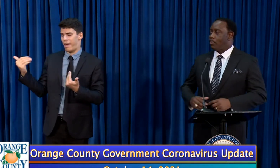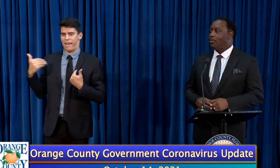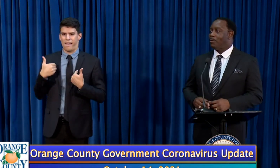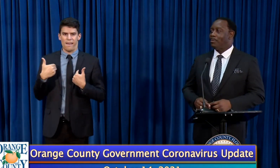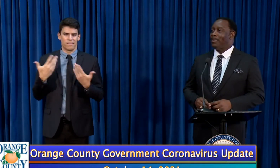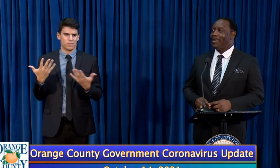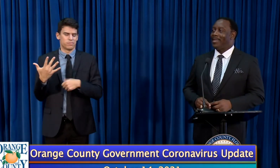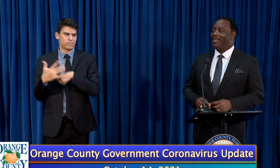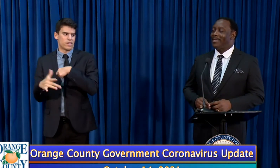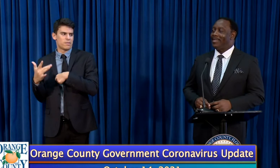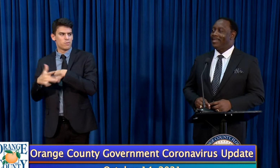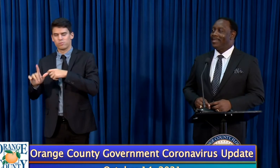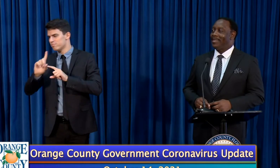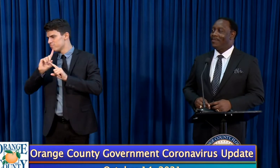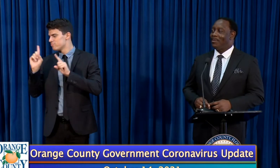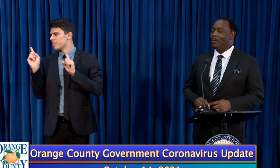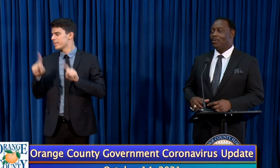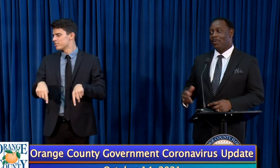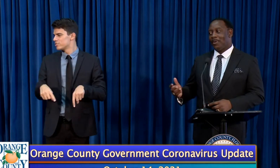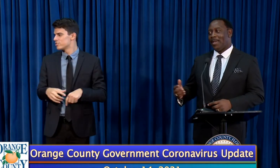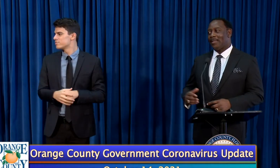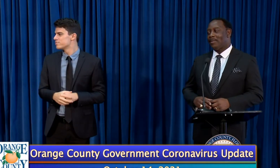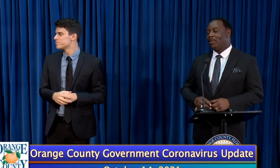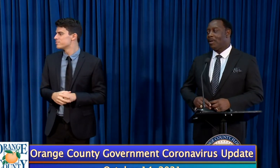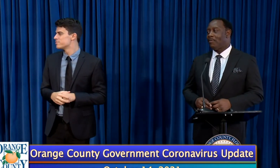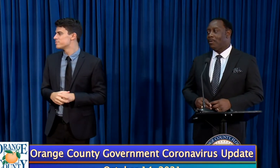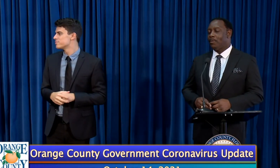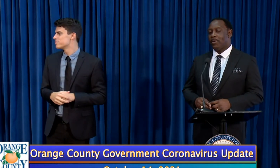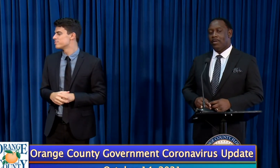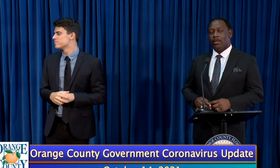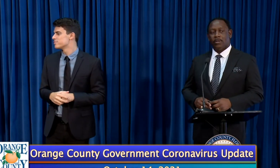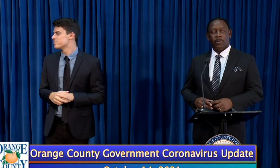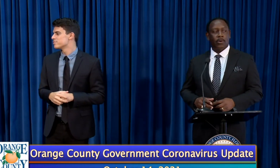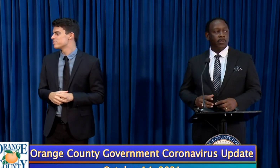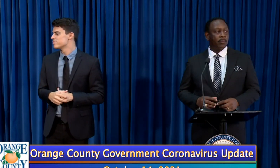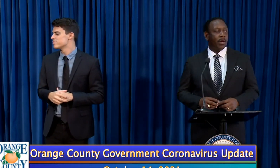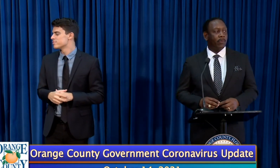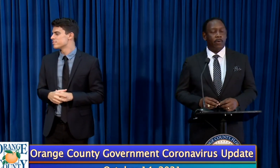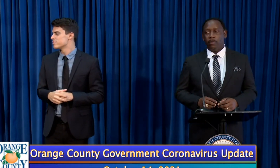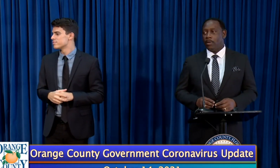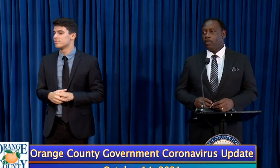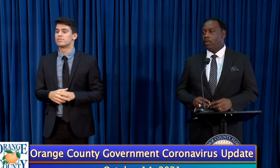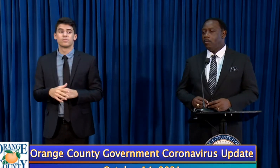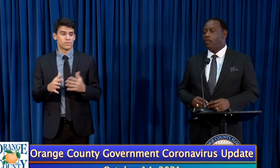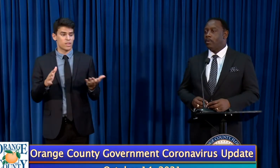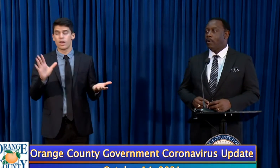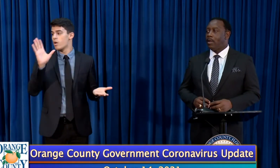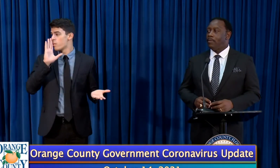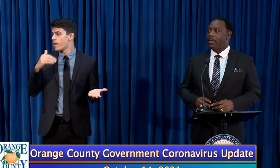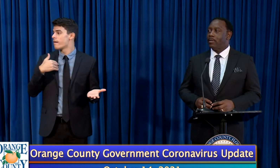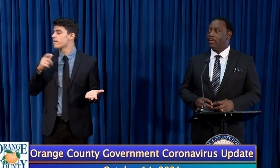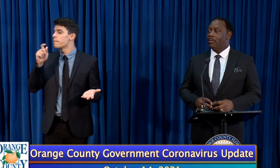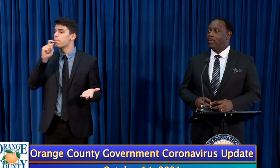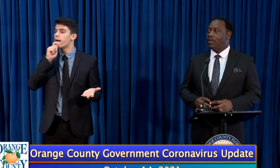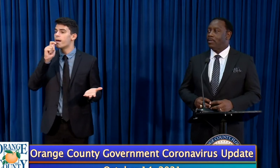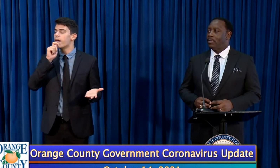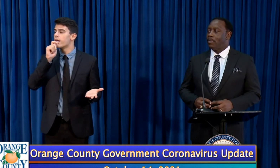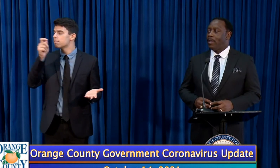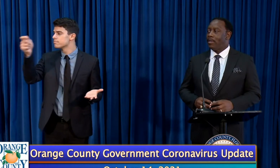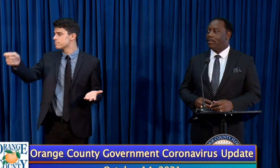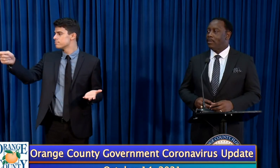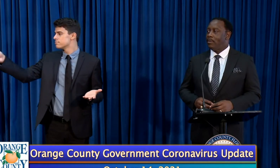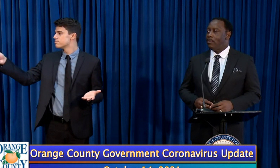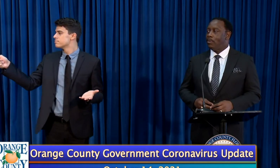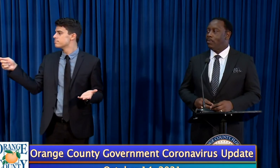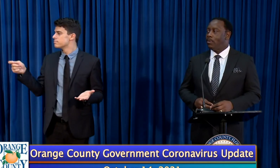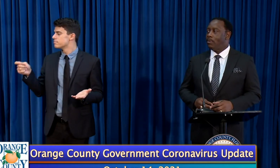those related individuals, we will ask them to come forward. So there is a microphone that will be moving around. We ask that you wait until the mic